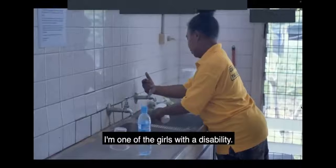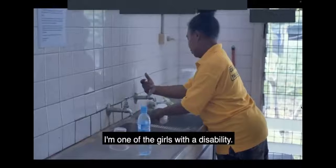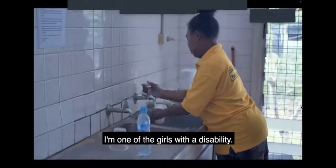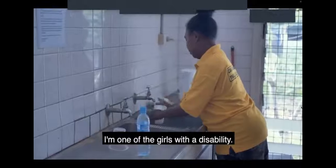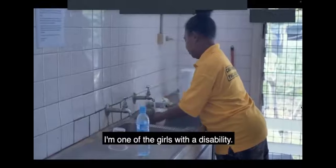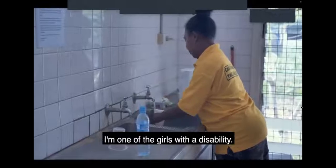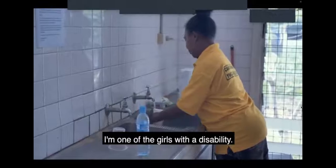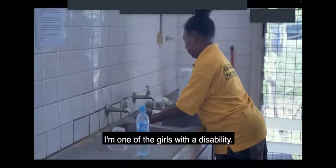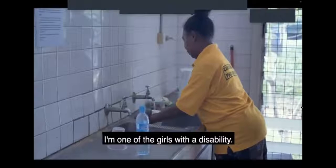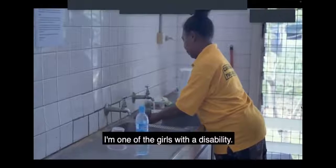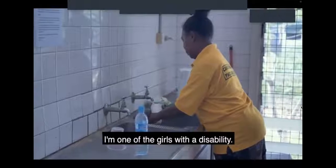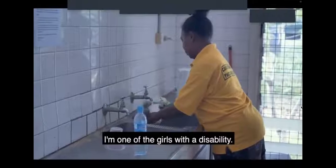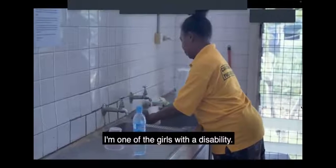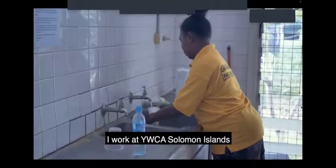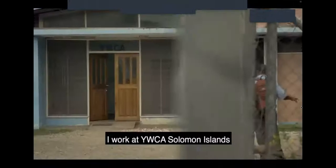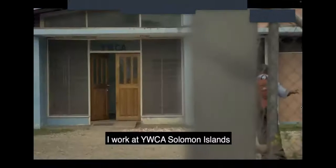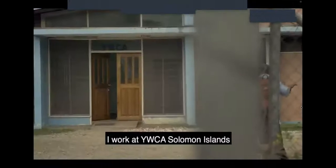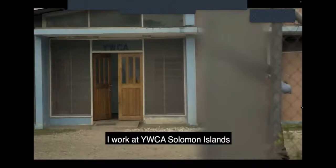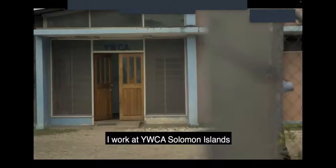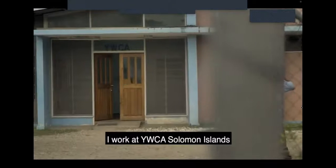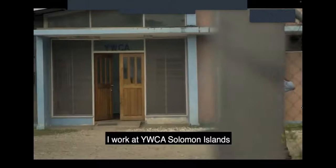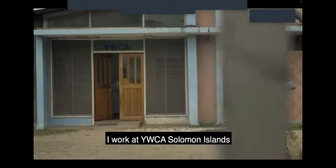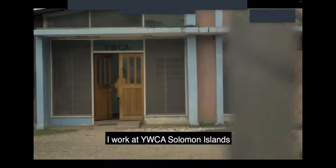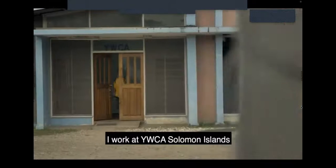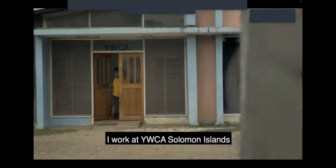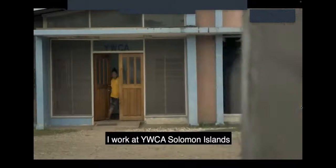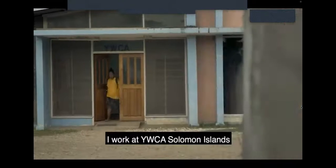girls with disability, and I'm